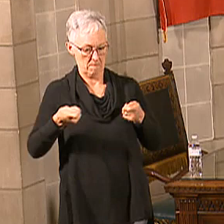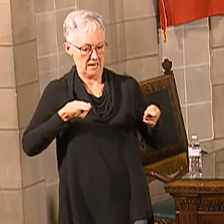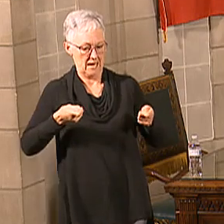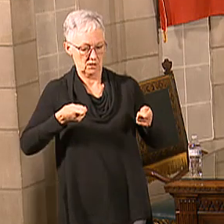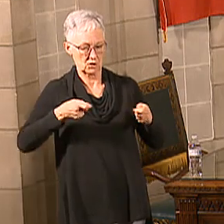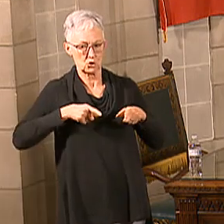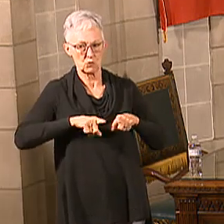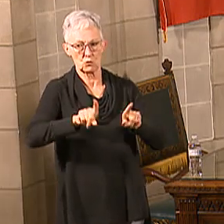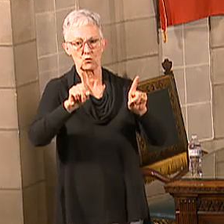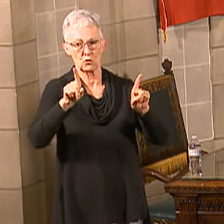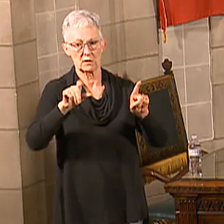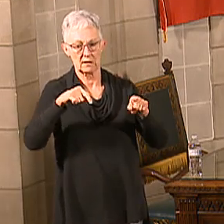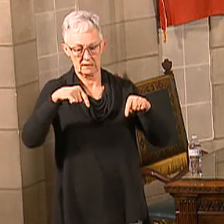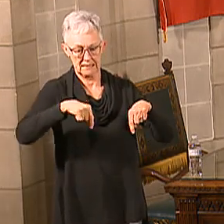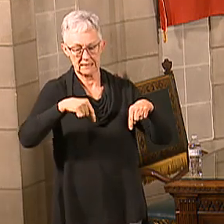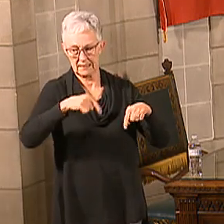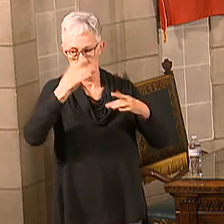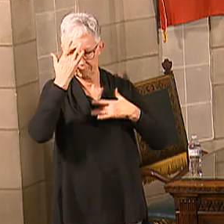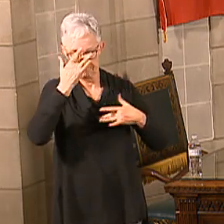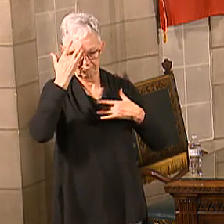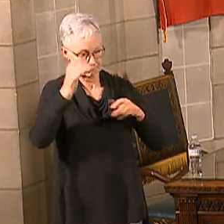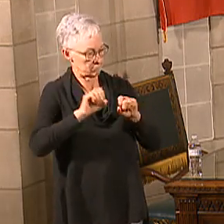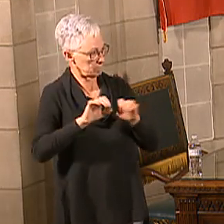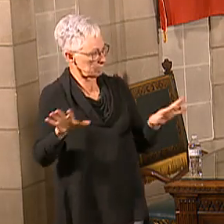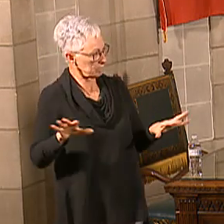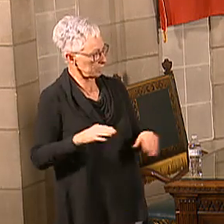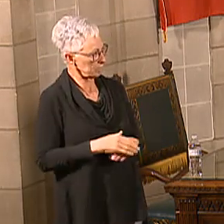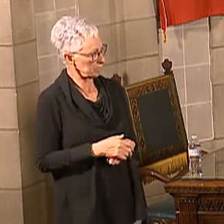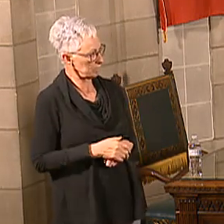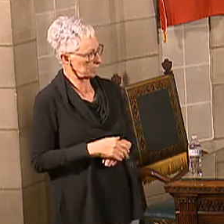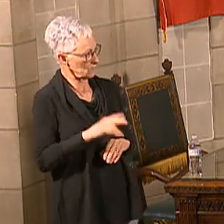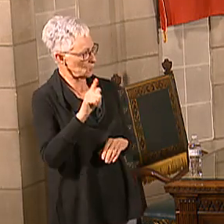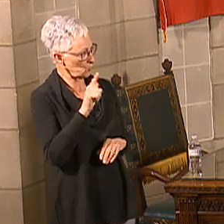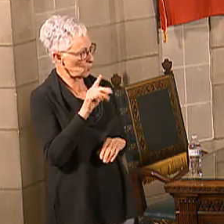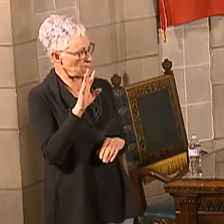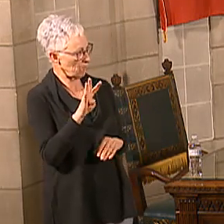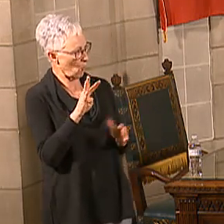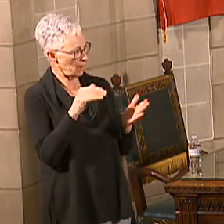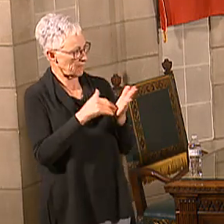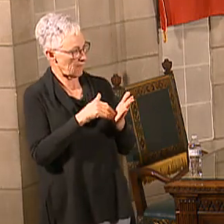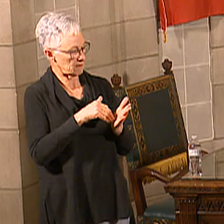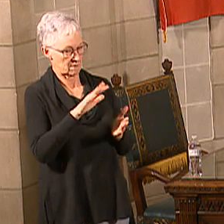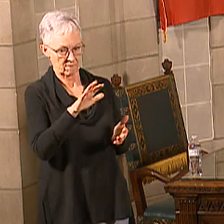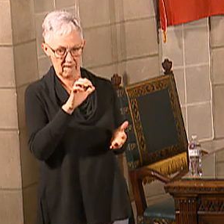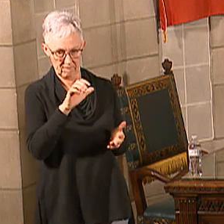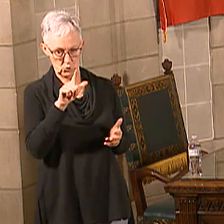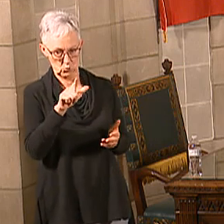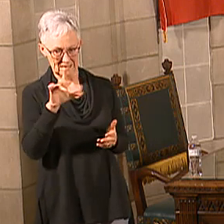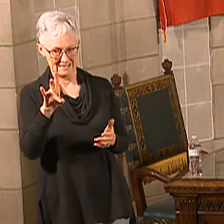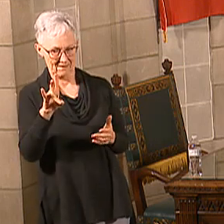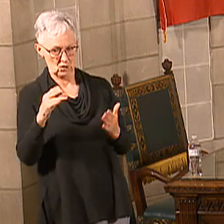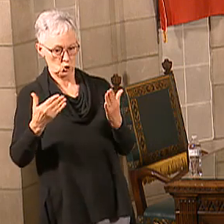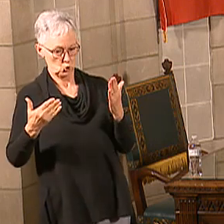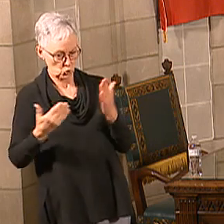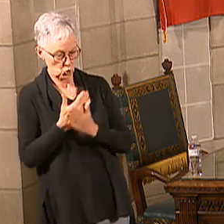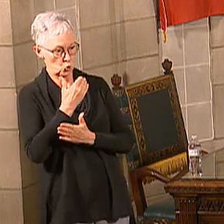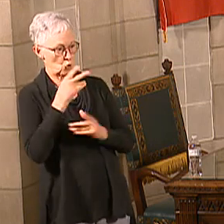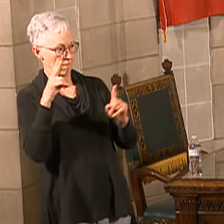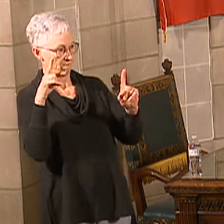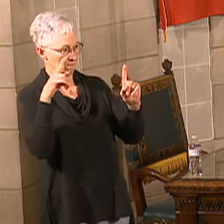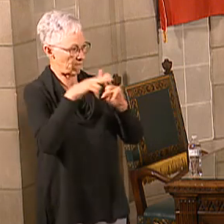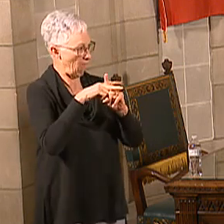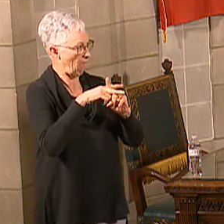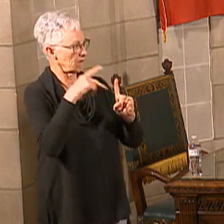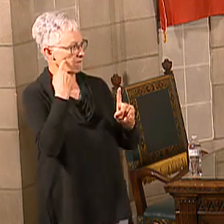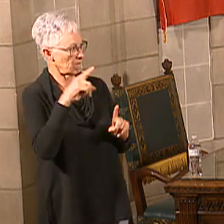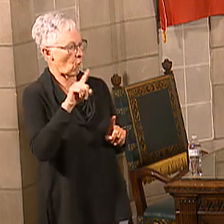So just to that point specifically, John, we had 24,527 new filings this past week, correct? Yes. Compared to the just